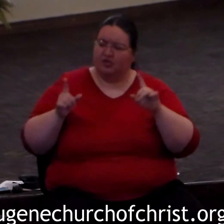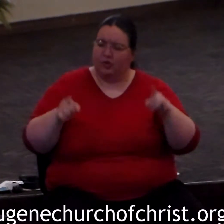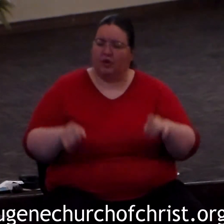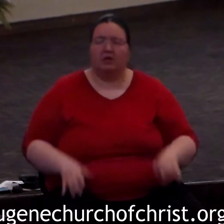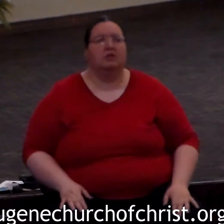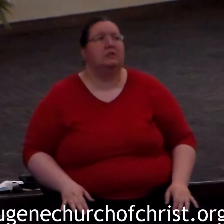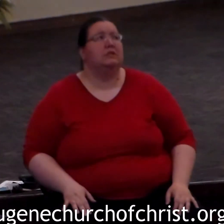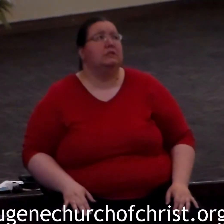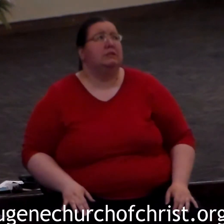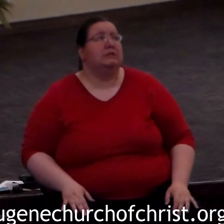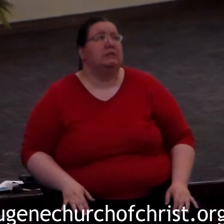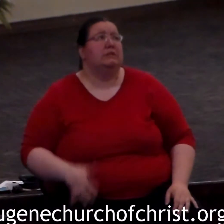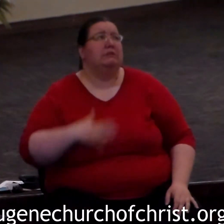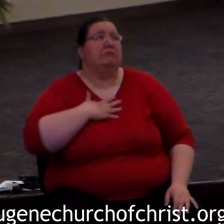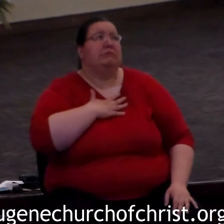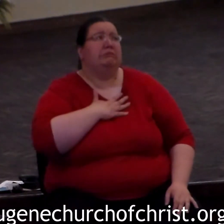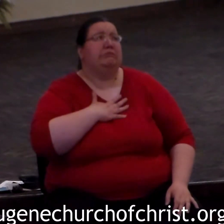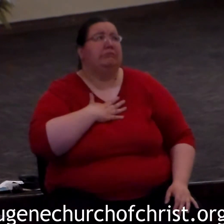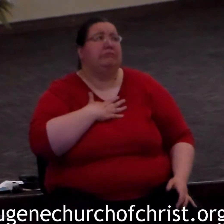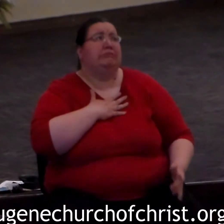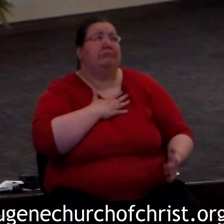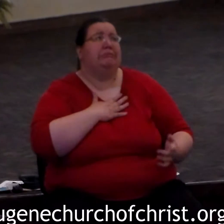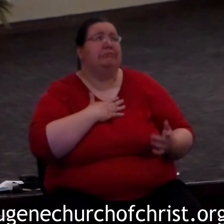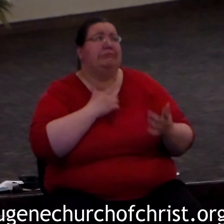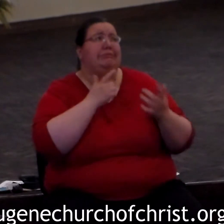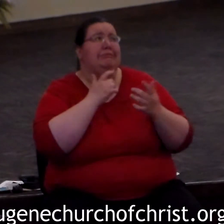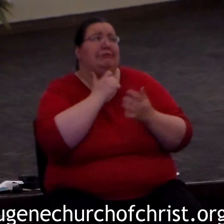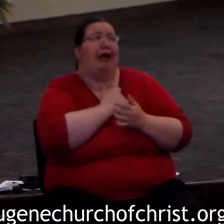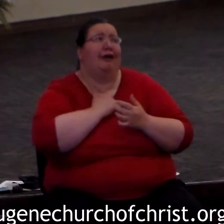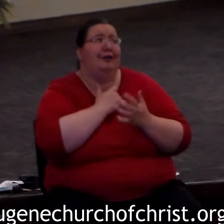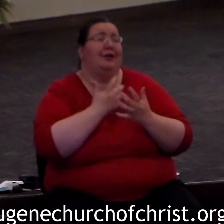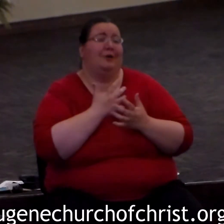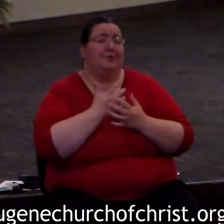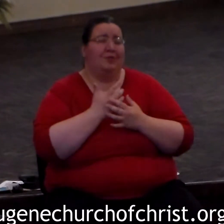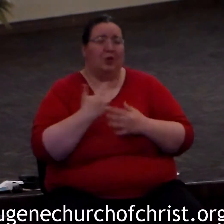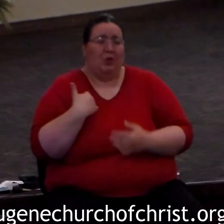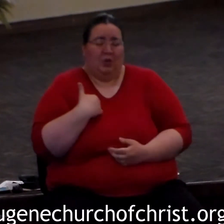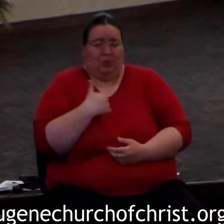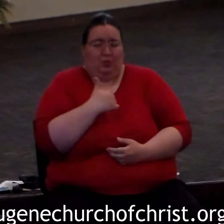But we don't like to beg a lot, do we? It's weakness, it's a lack of power.